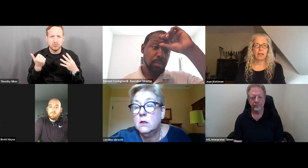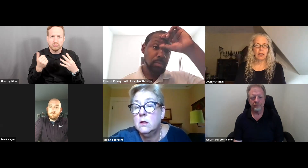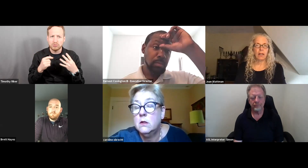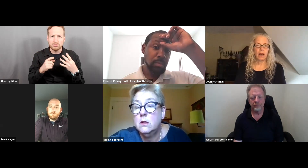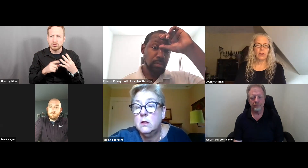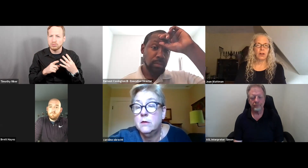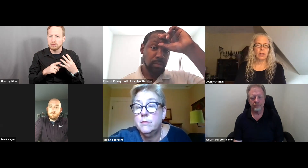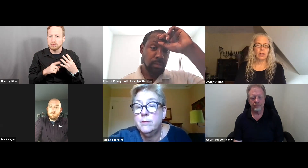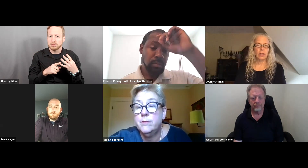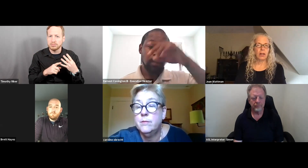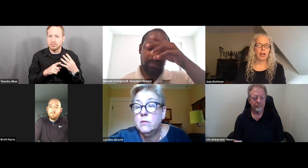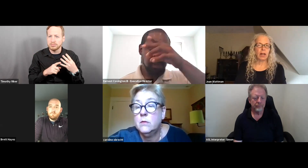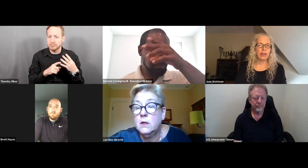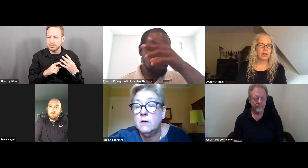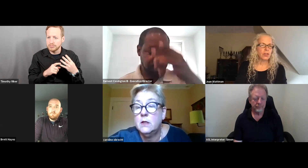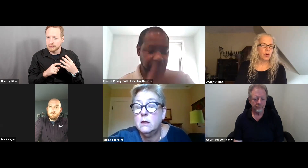And